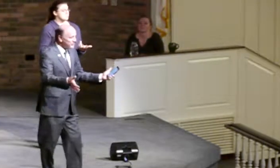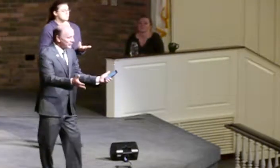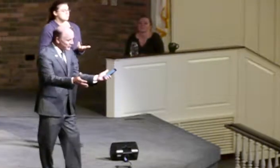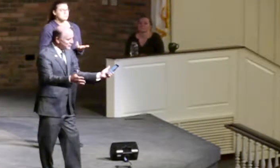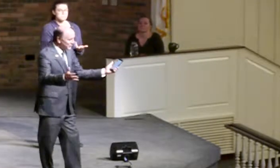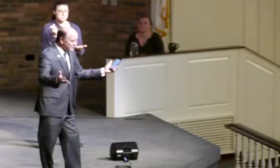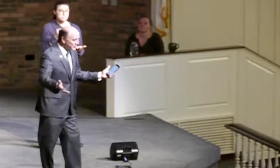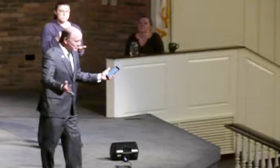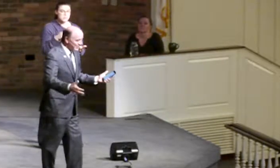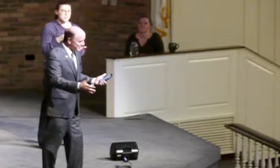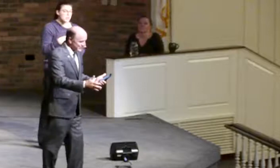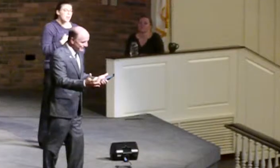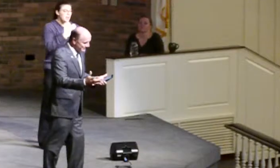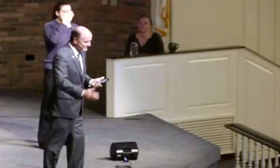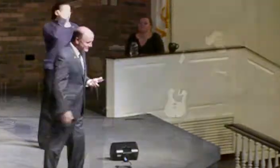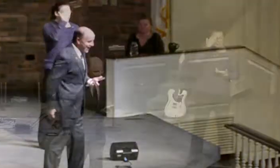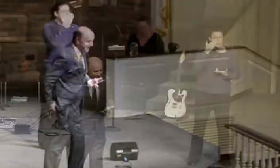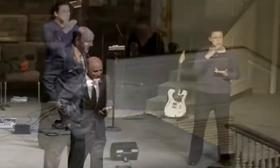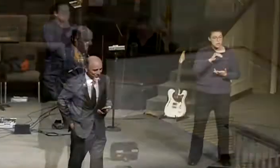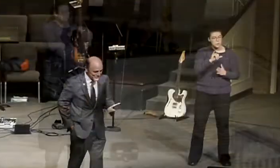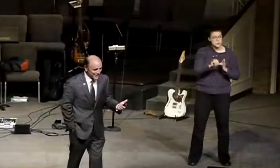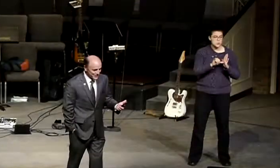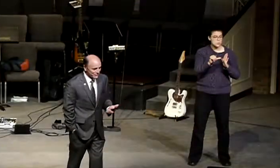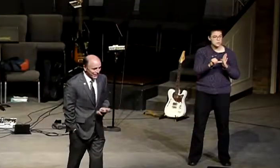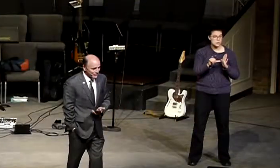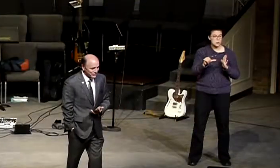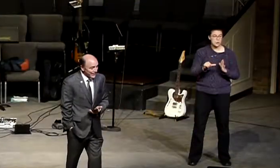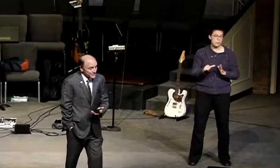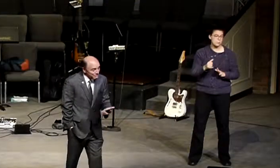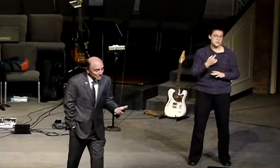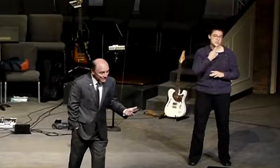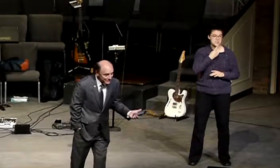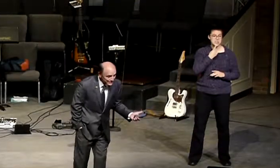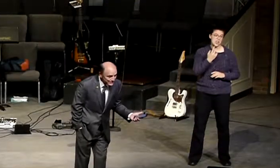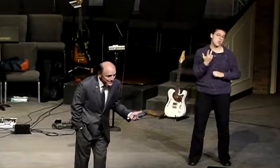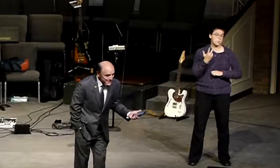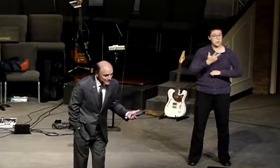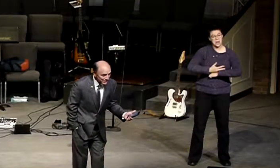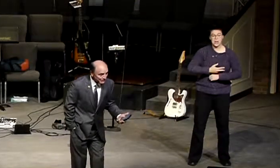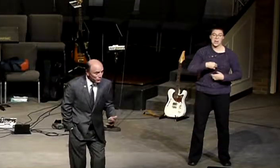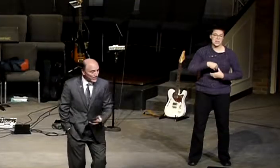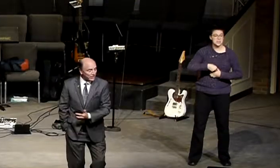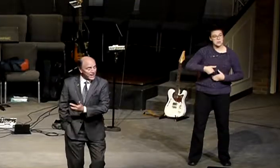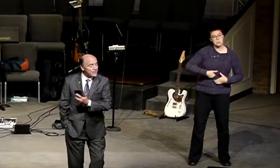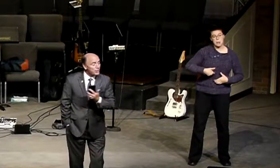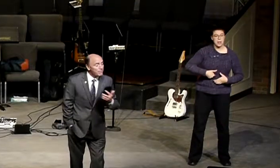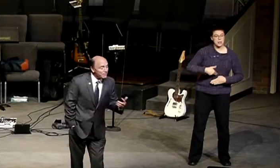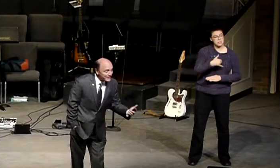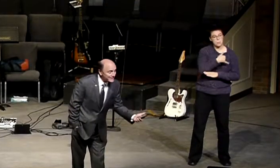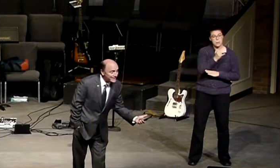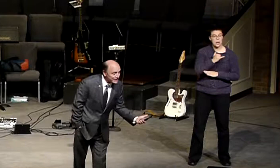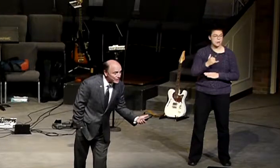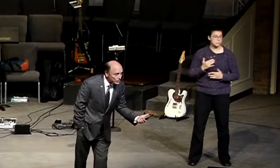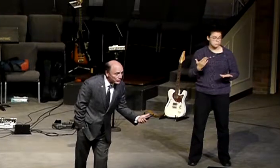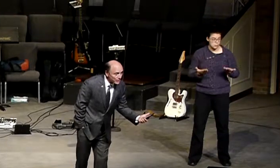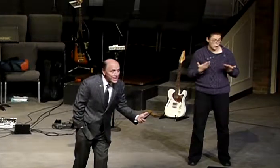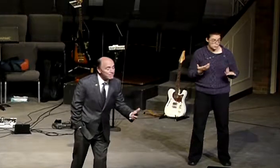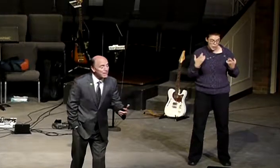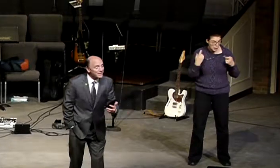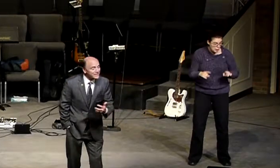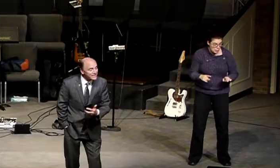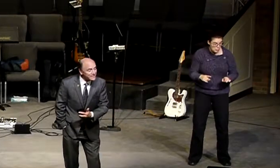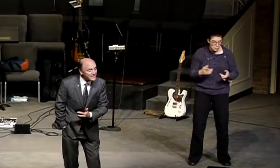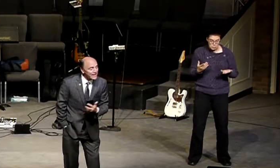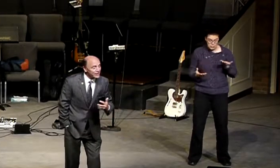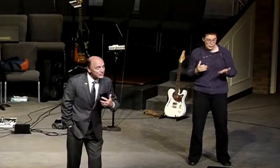on YouTube and there's some guy there who said he survived 3 days, and maybe he did, in the belly of a whale. So maybe it did occur and